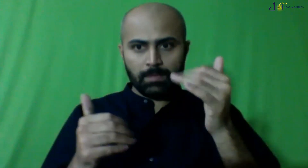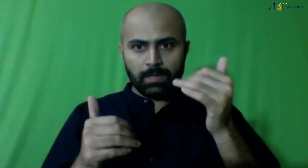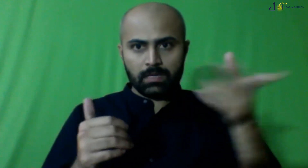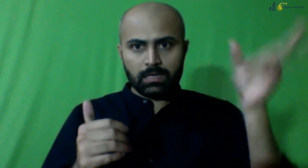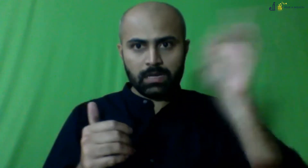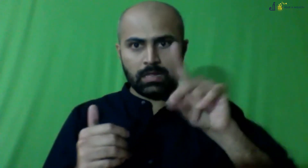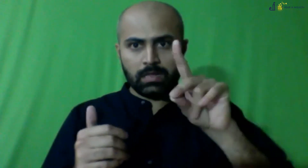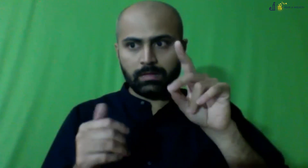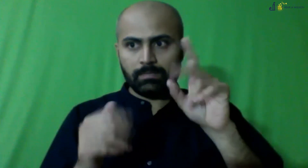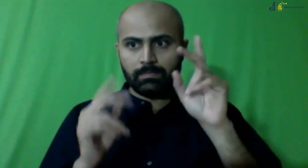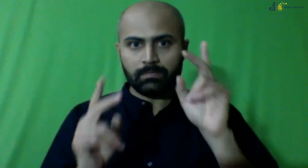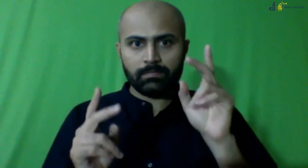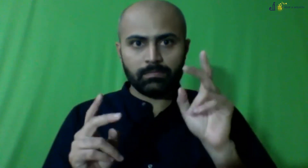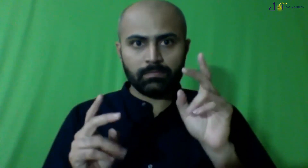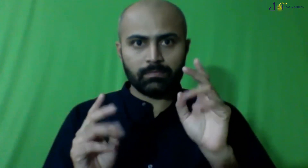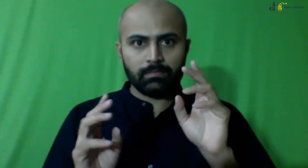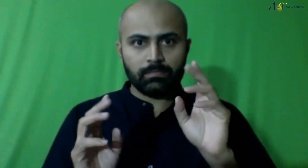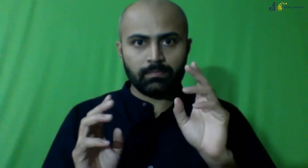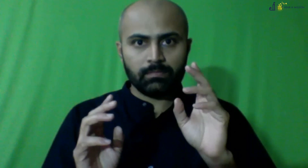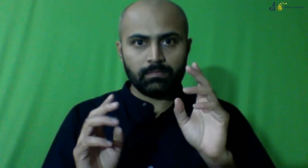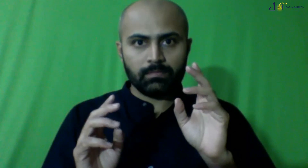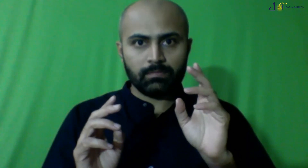Okay, Charu, can we have a poll question once again?